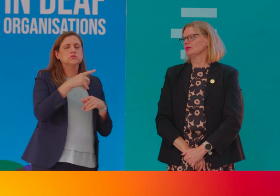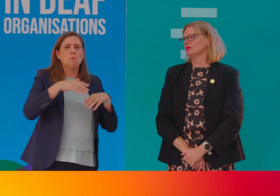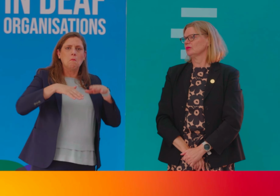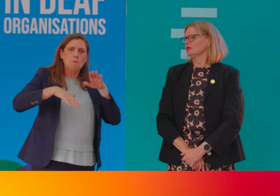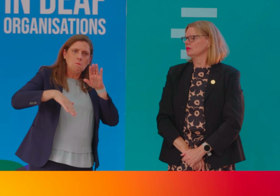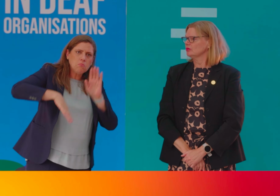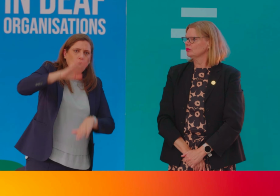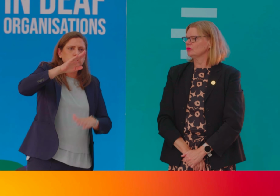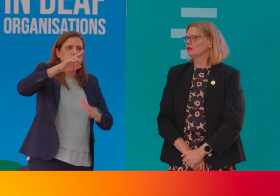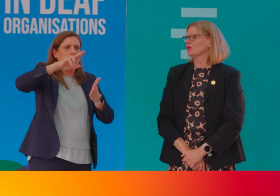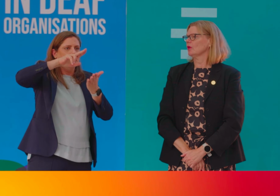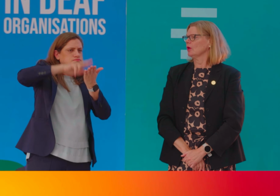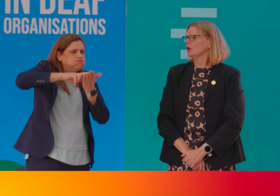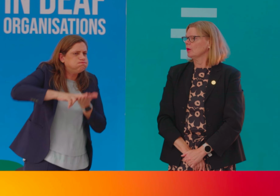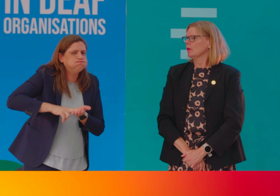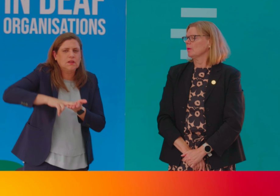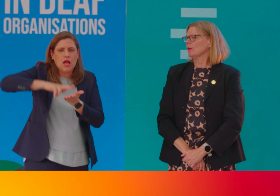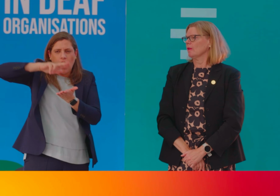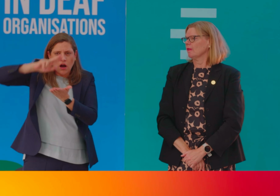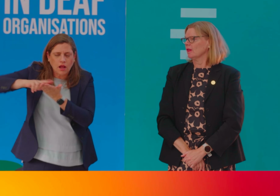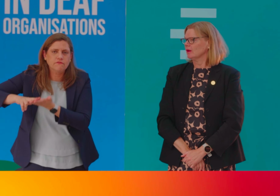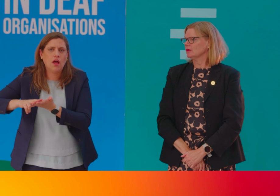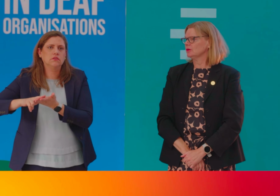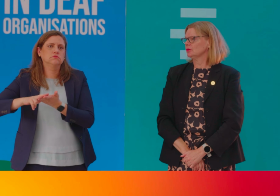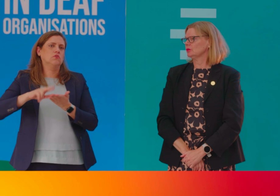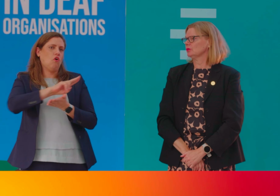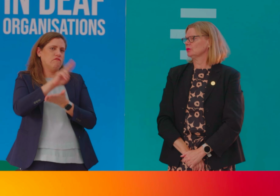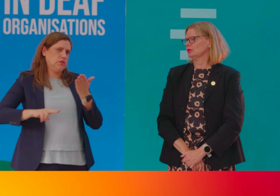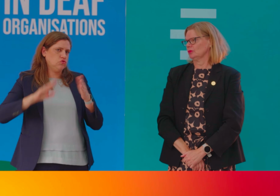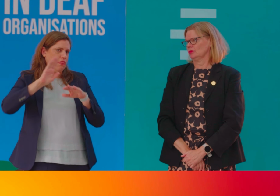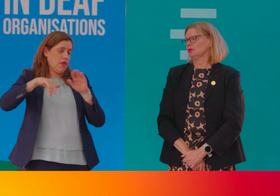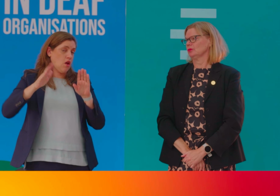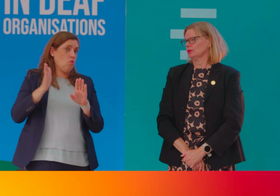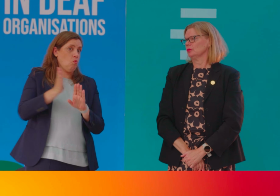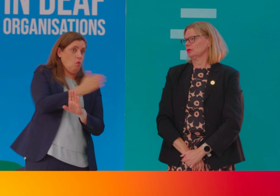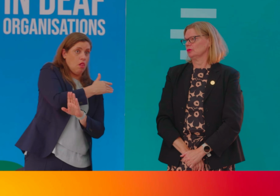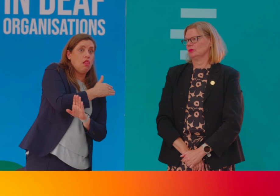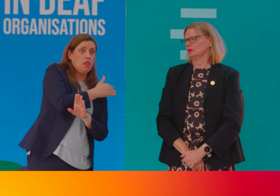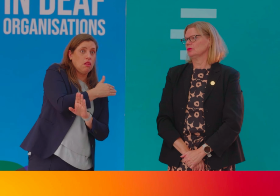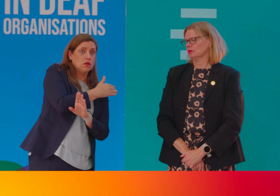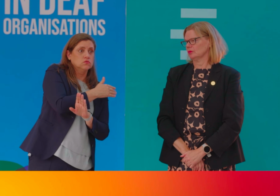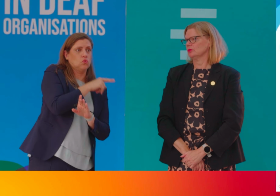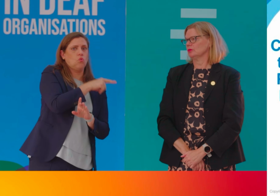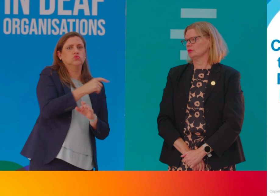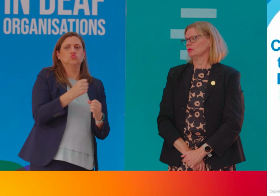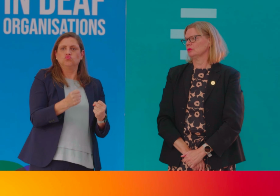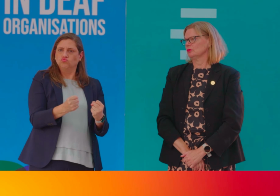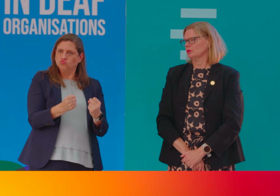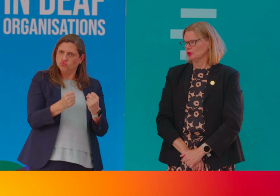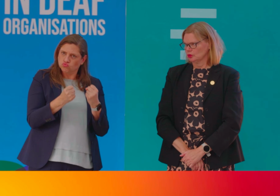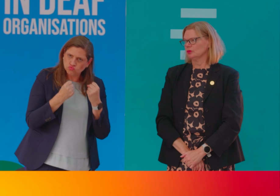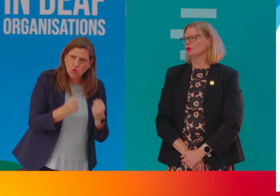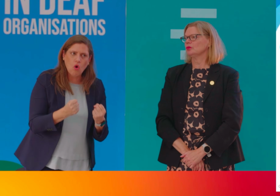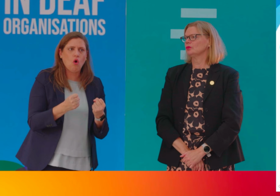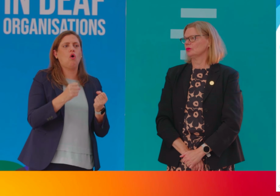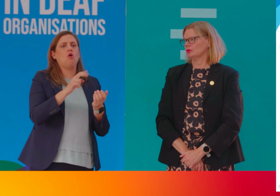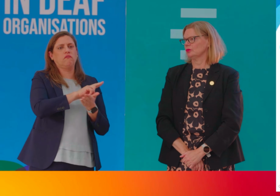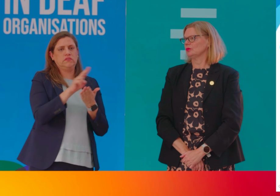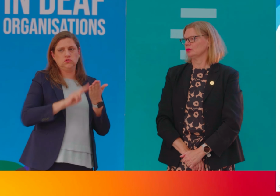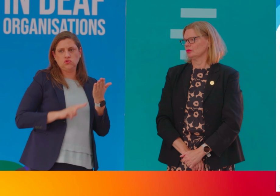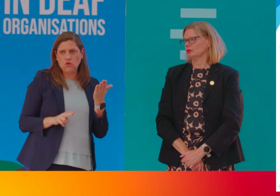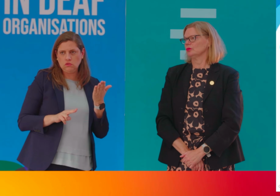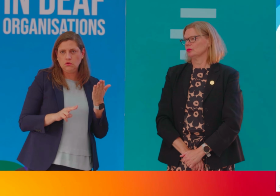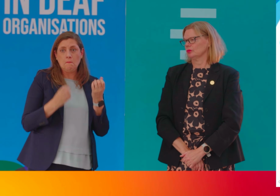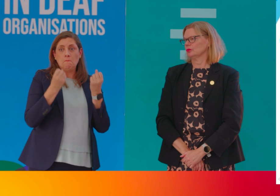Even though the Convention on Rights of Persons with Disability was the last convention to be adopted by the UN, it has been ratified